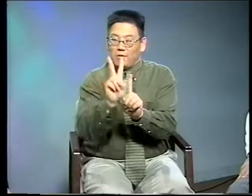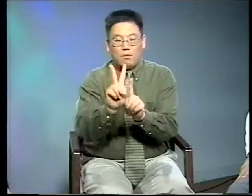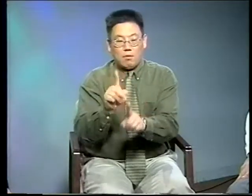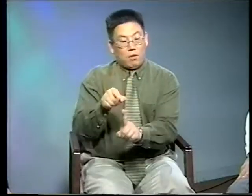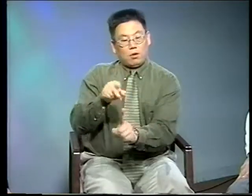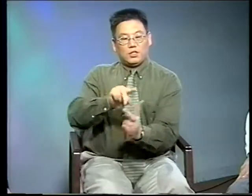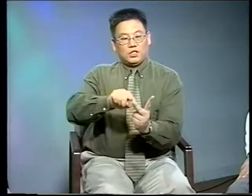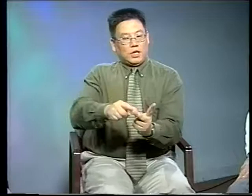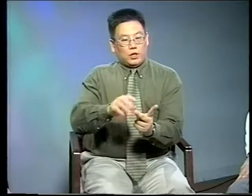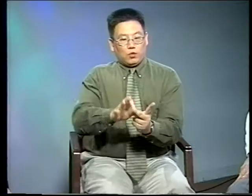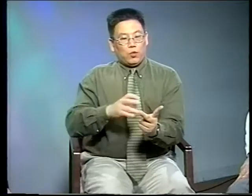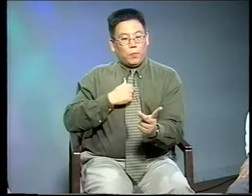first interpreter knew me well.